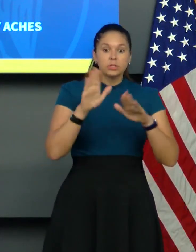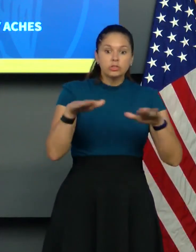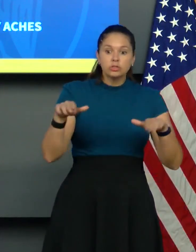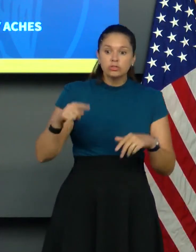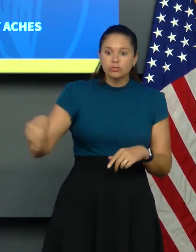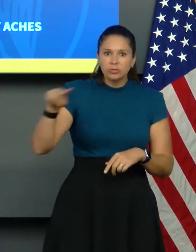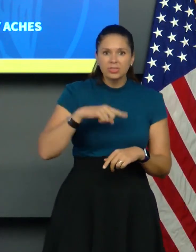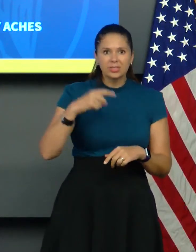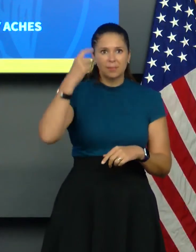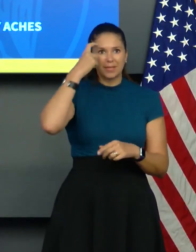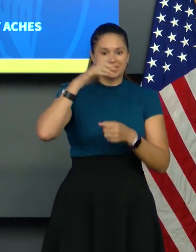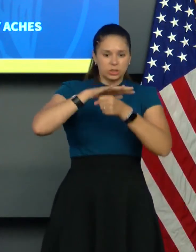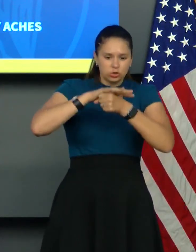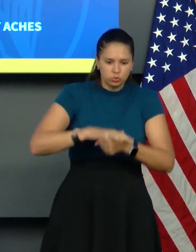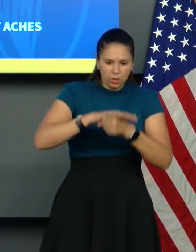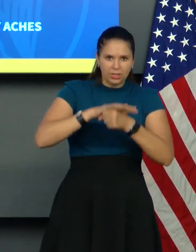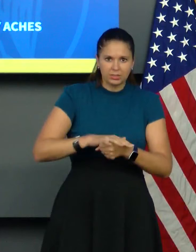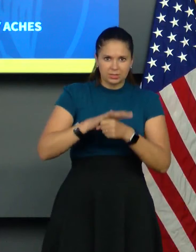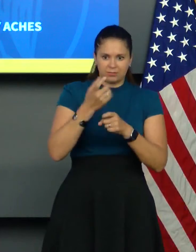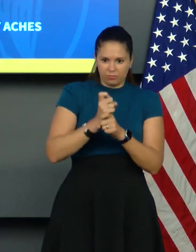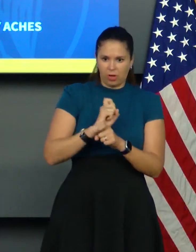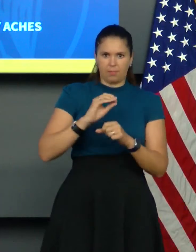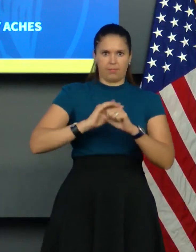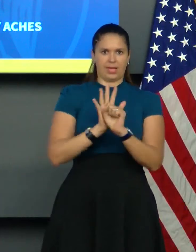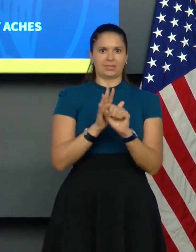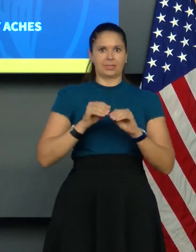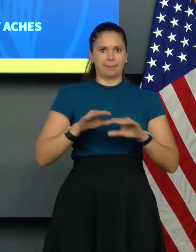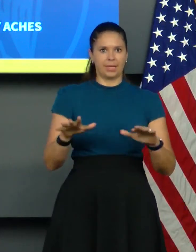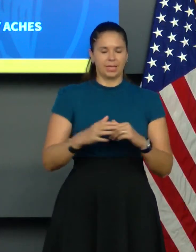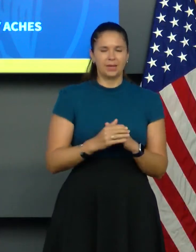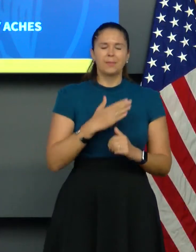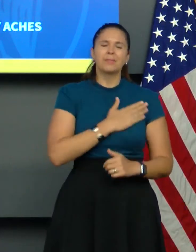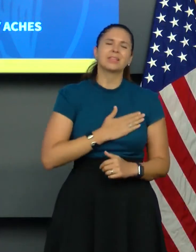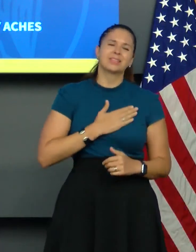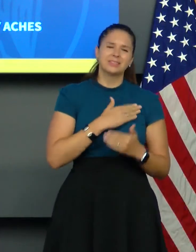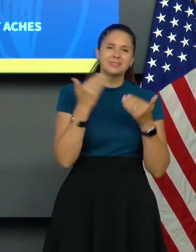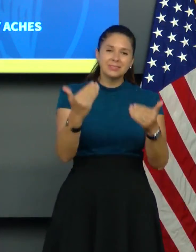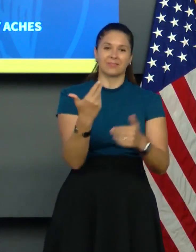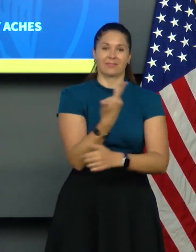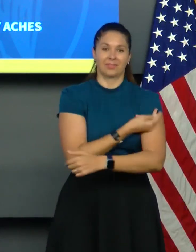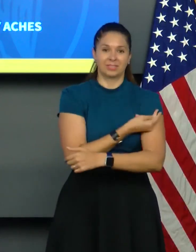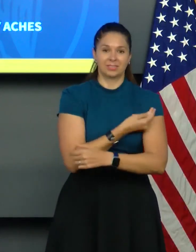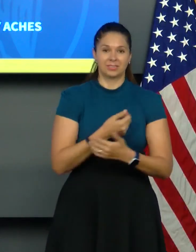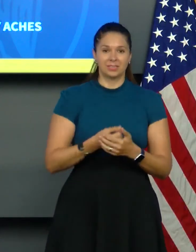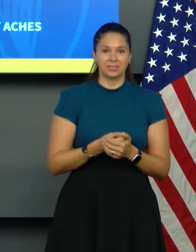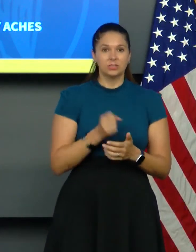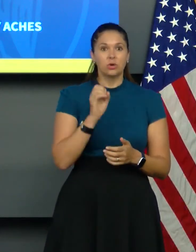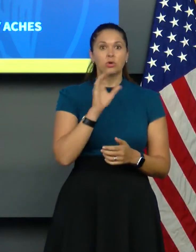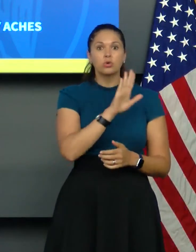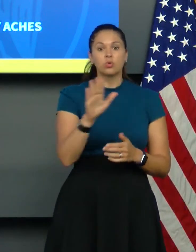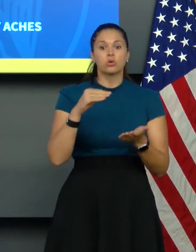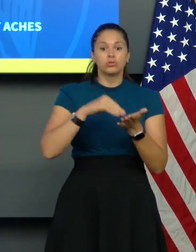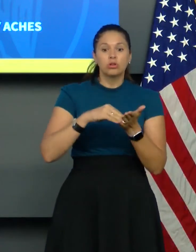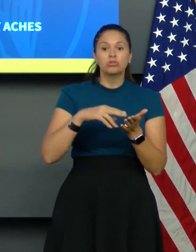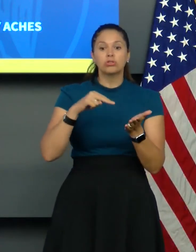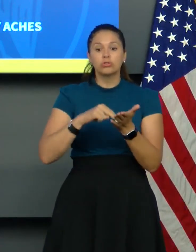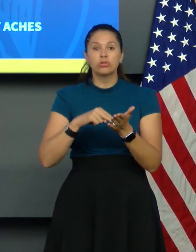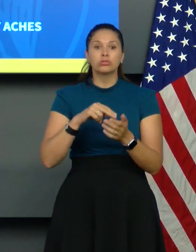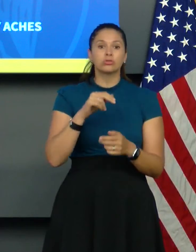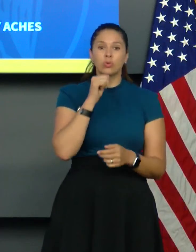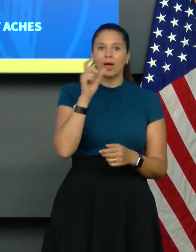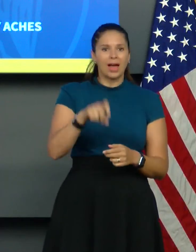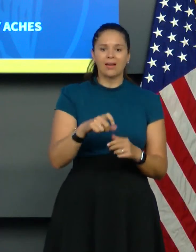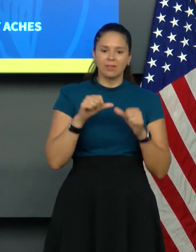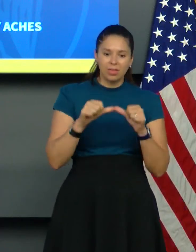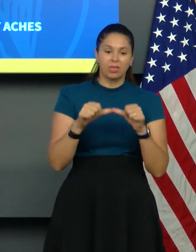mentally stressed from this pandemic. Please get the vaccine so that your doctors and nurses do not have